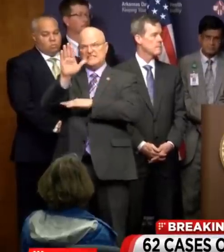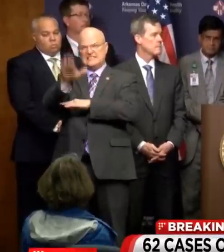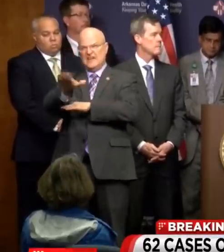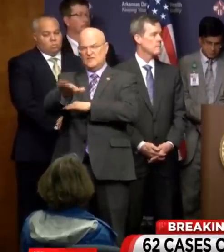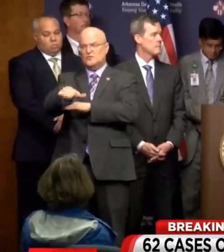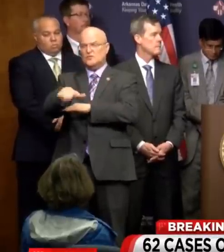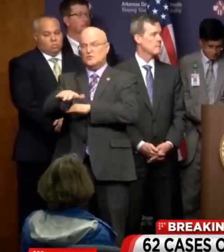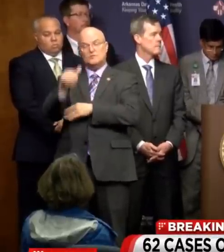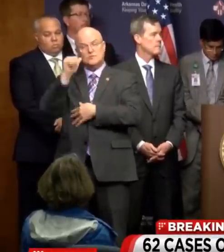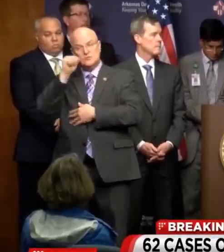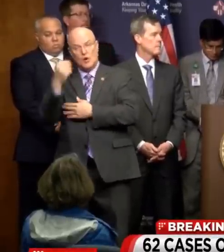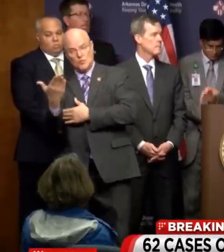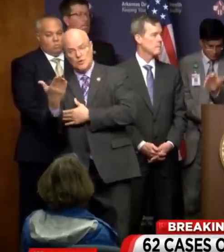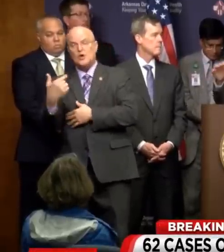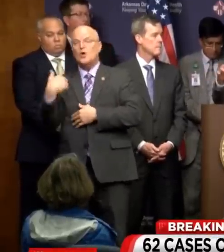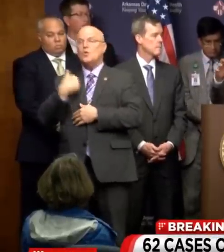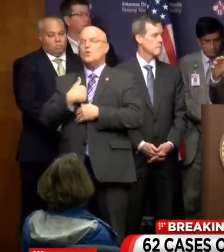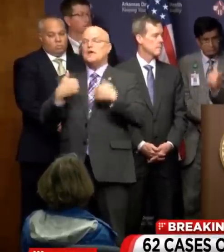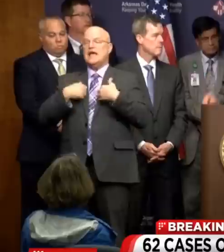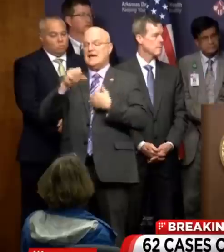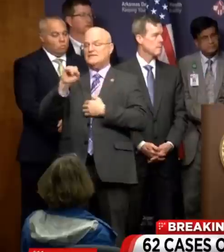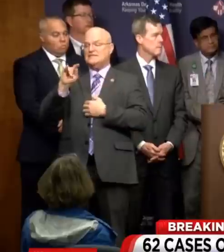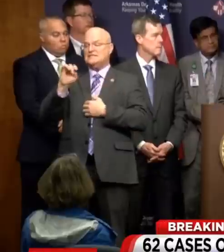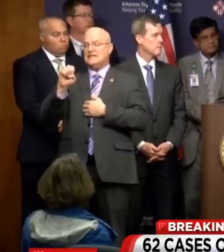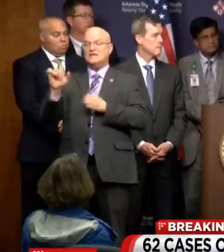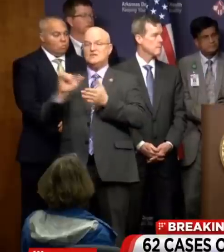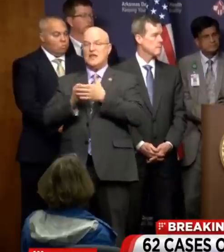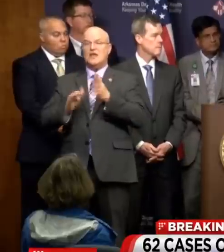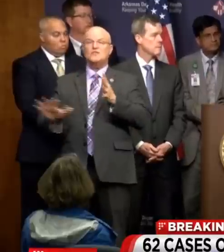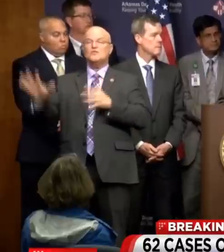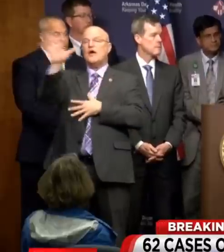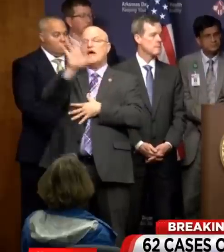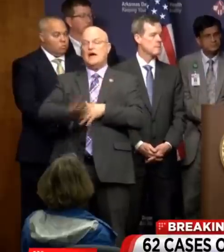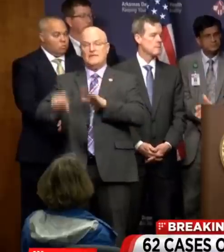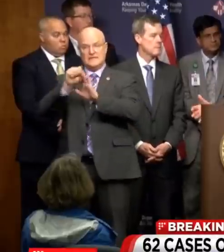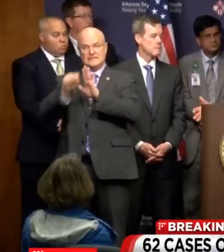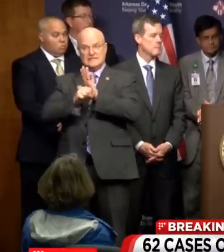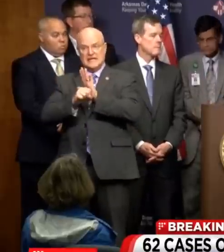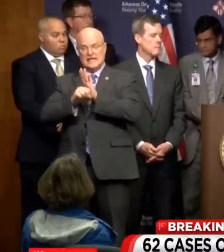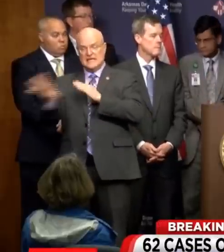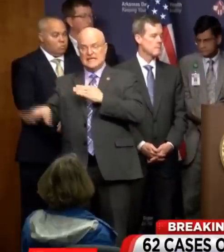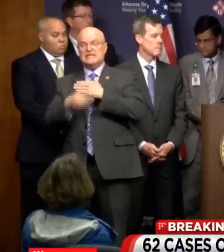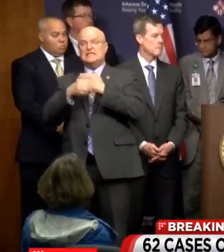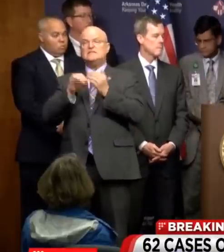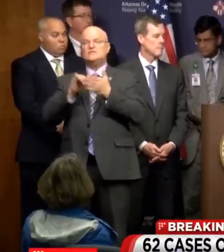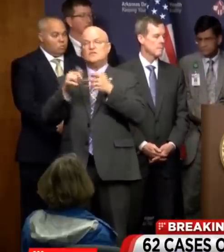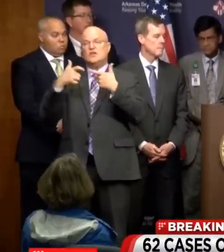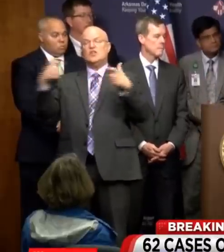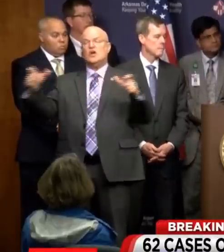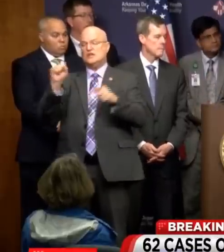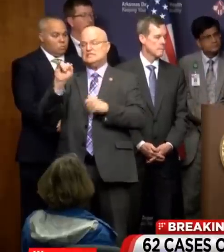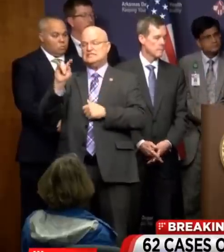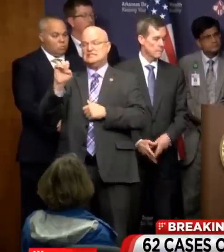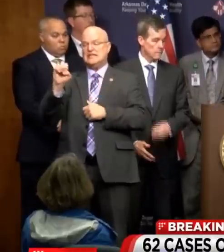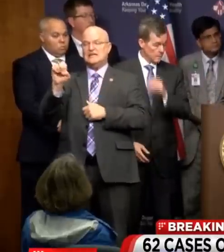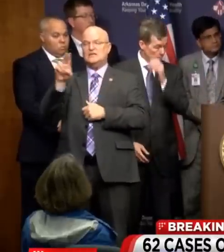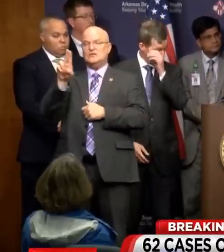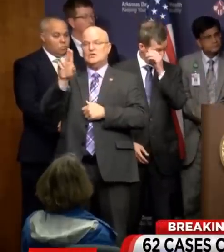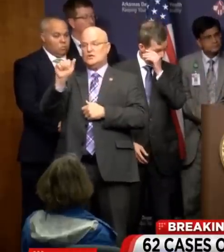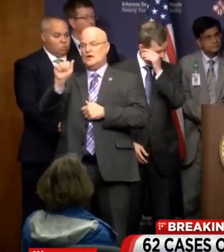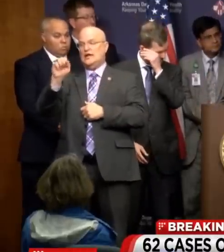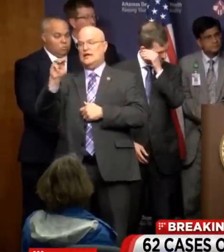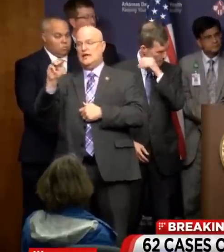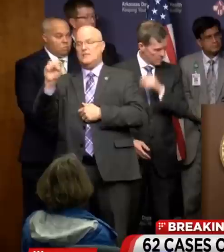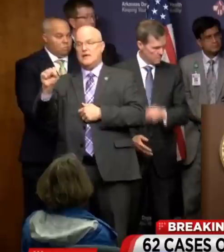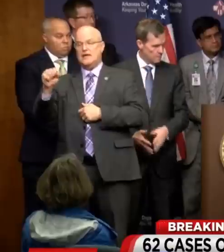if not tomorrow. We do have sites that do that throughout the state, in addition to the large site at UAMS,